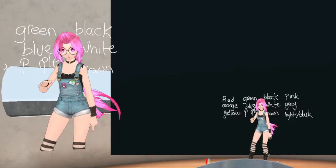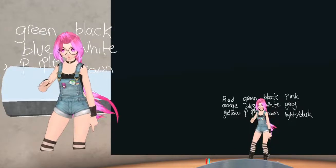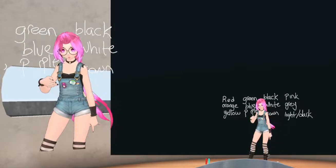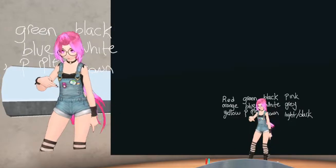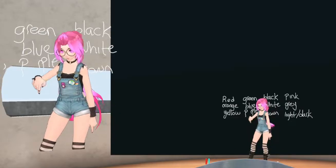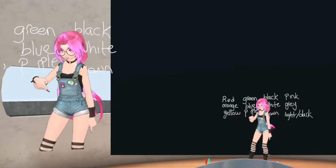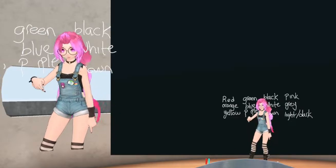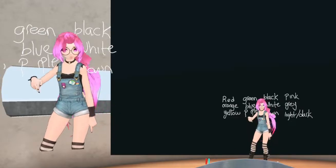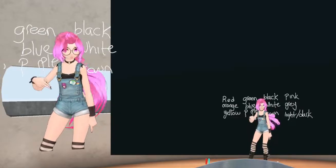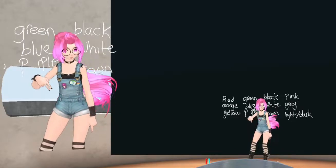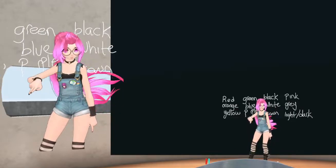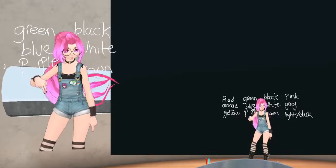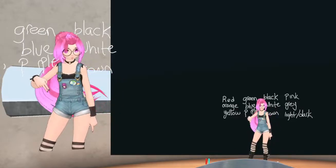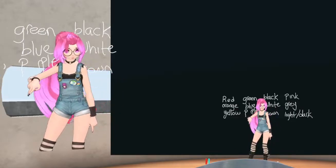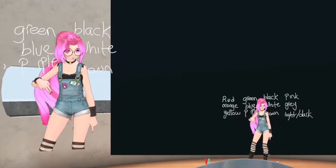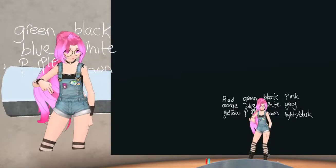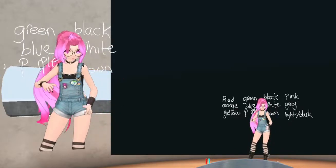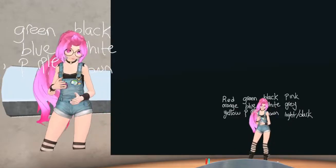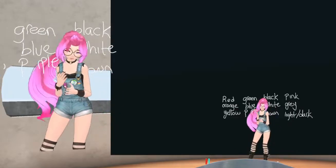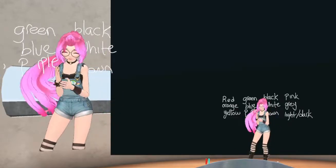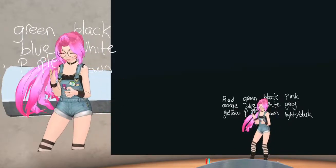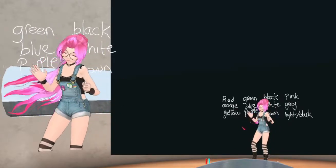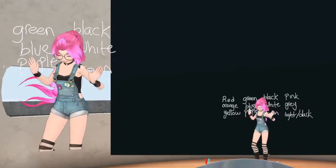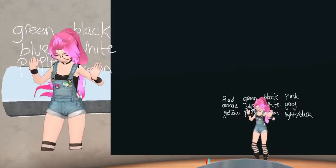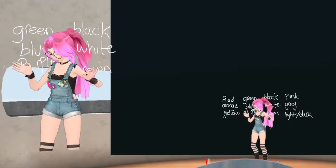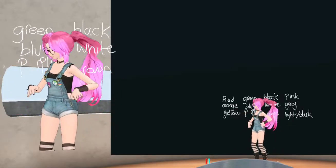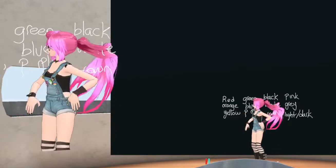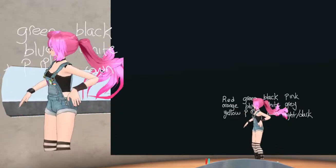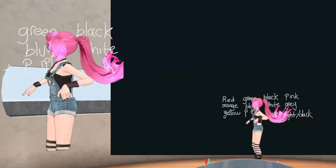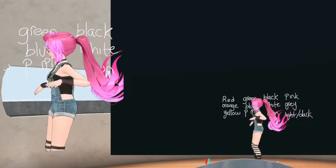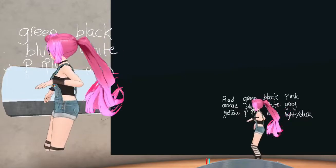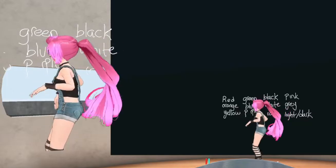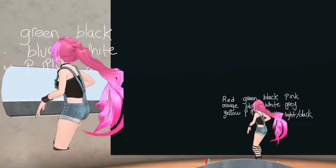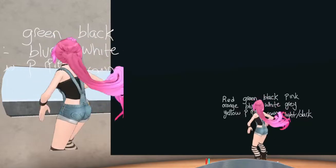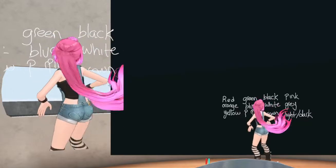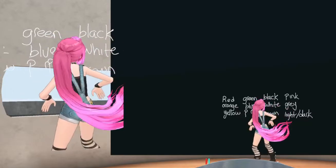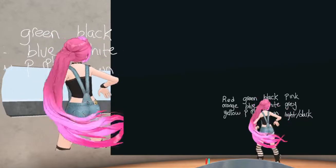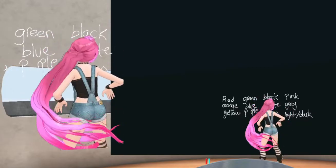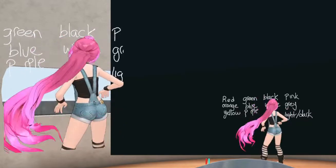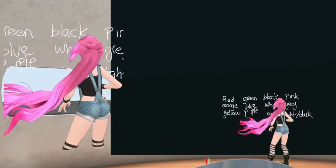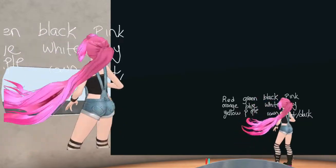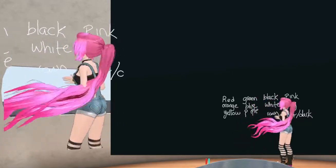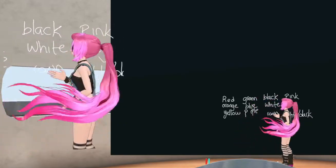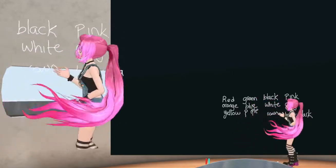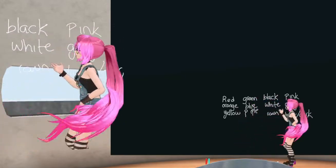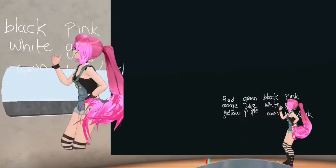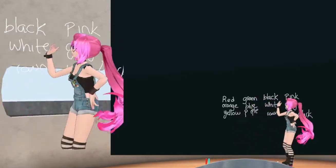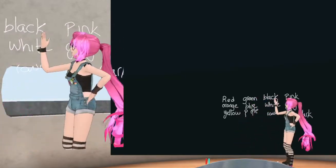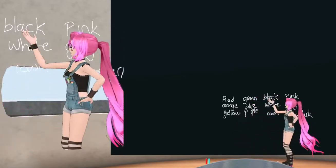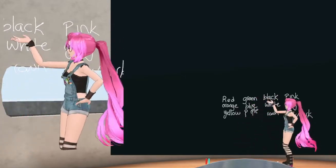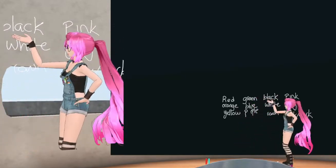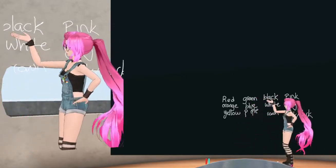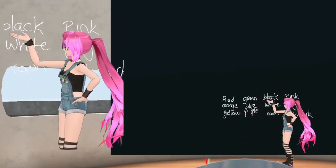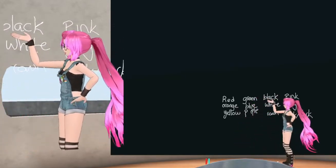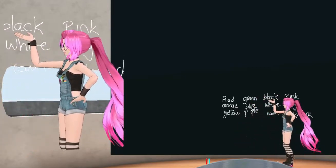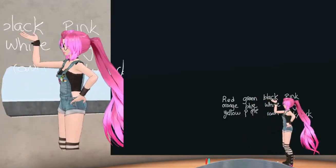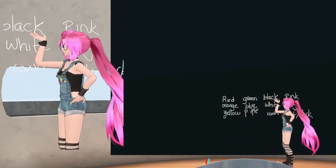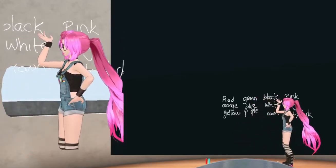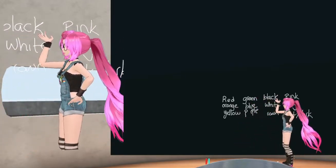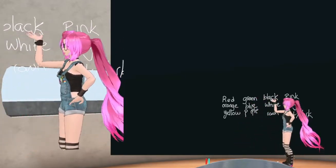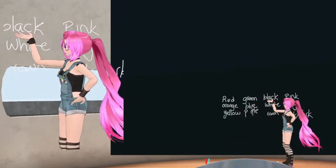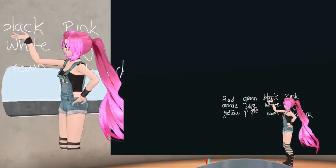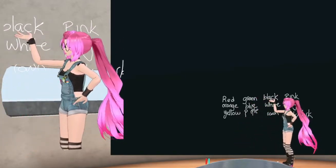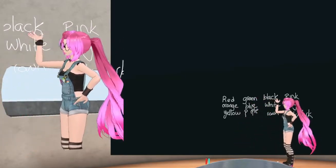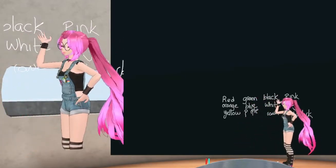blue, and purple. You're pro. You got it. You don't need me here. Okay. Black.